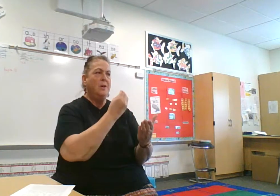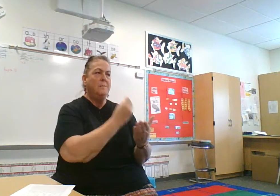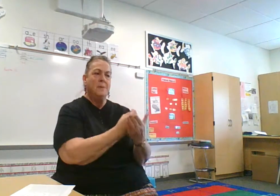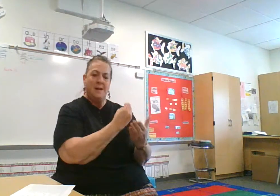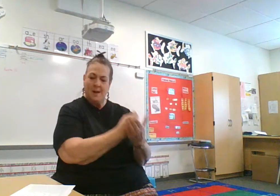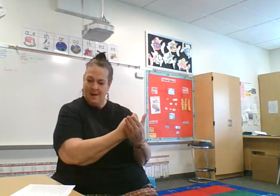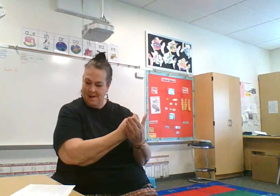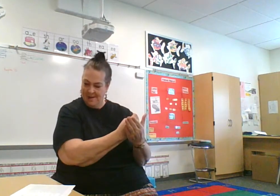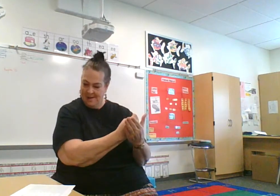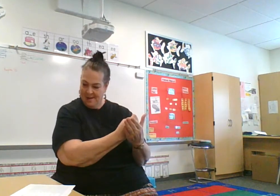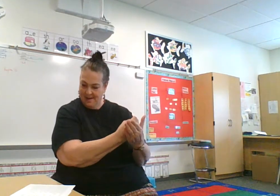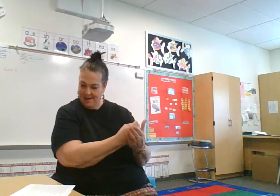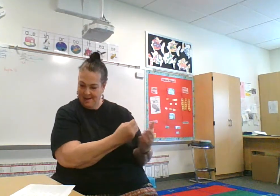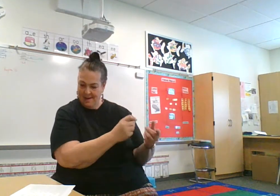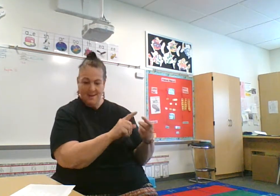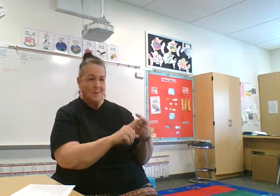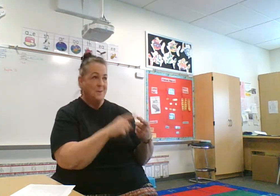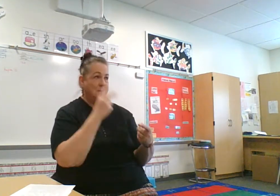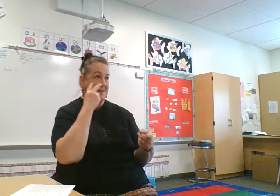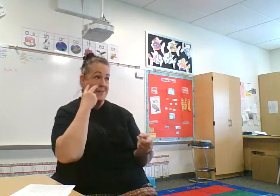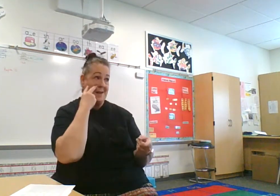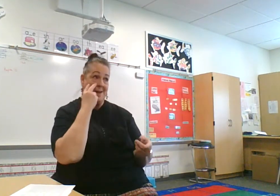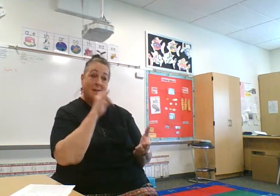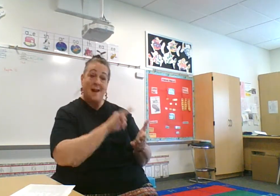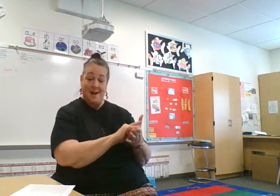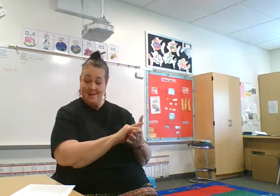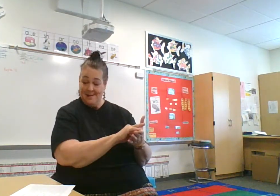good money to see that.